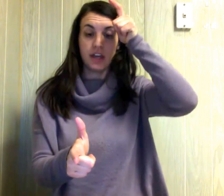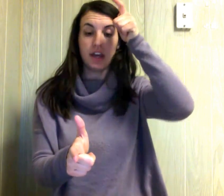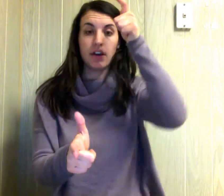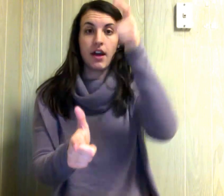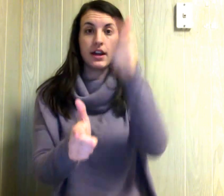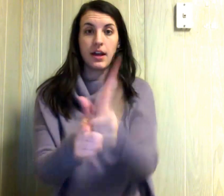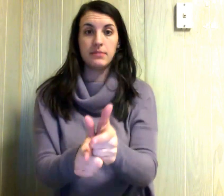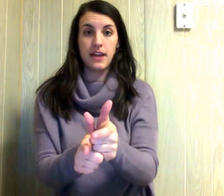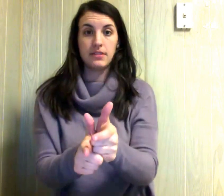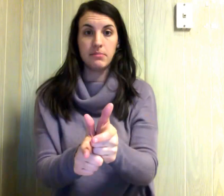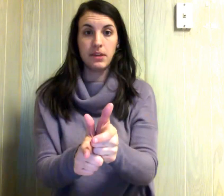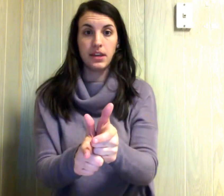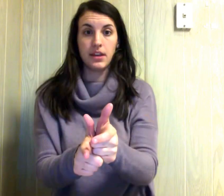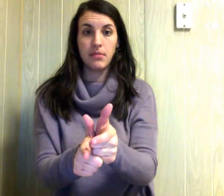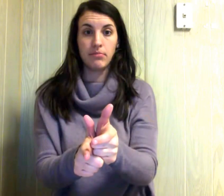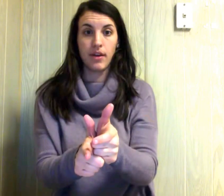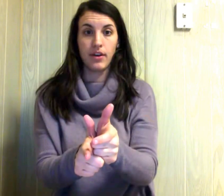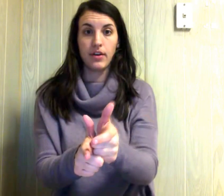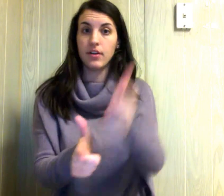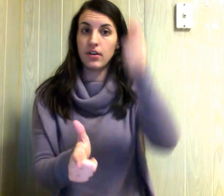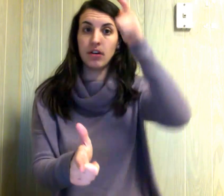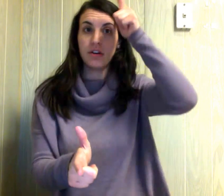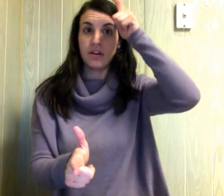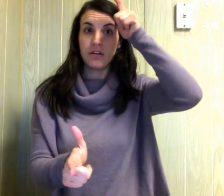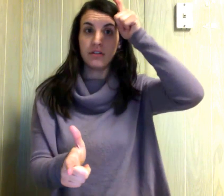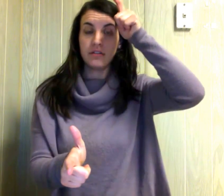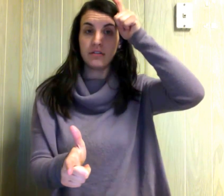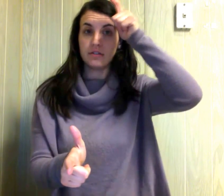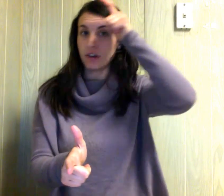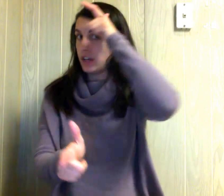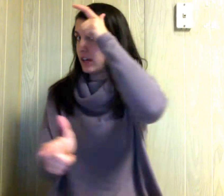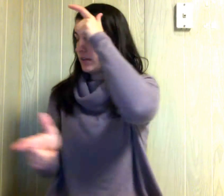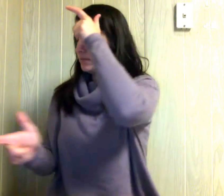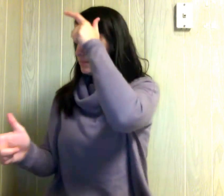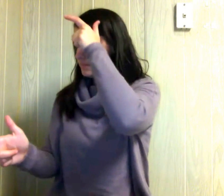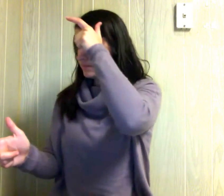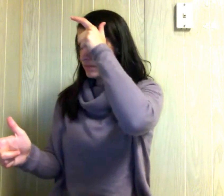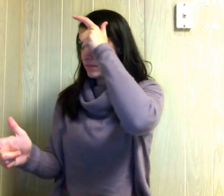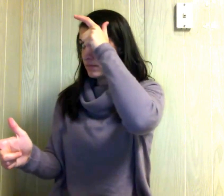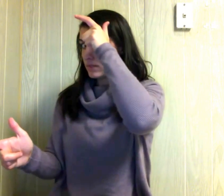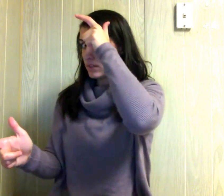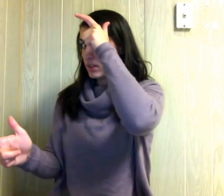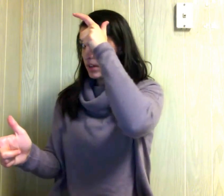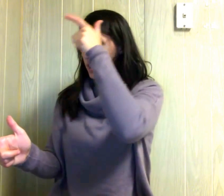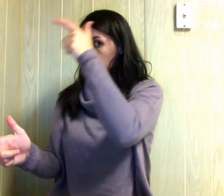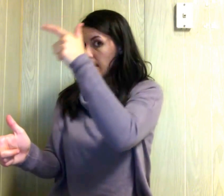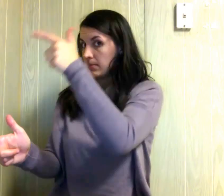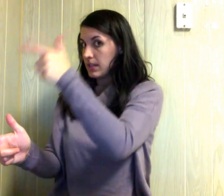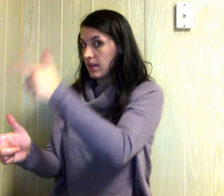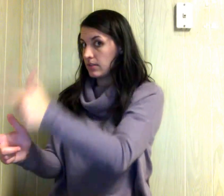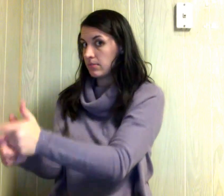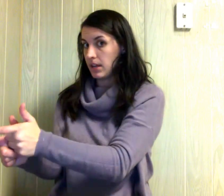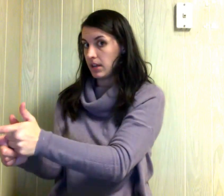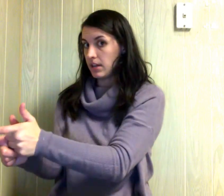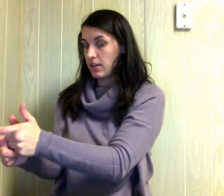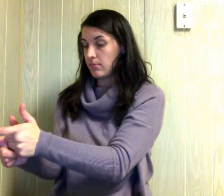here and come down to meet, brother. Start here and come down to meet,